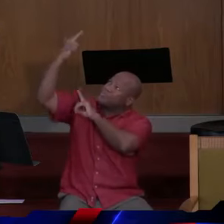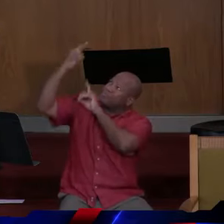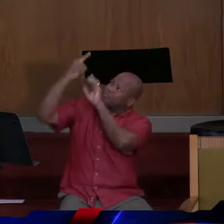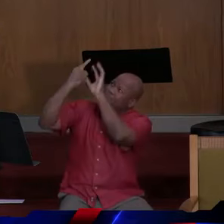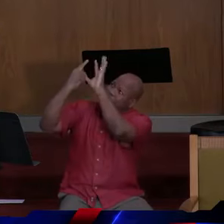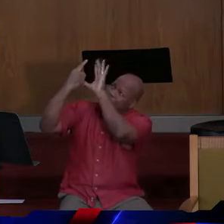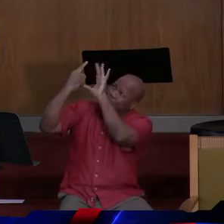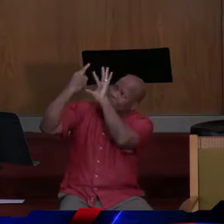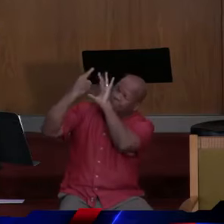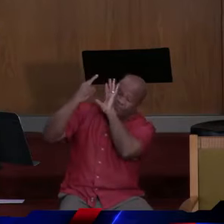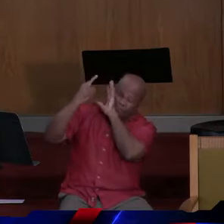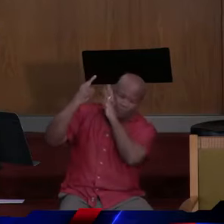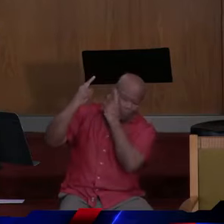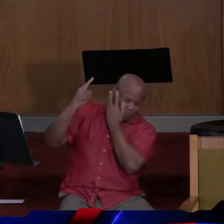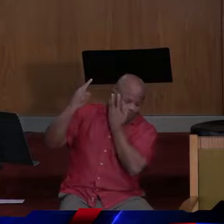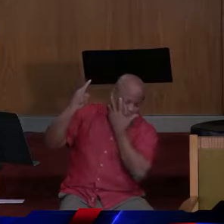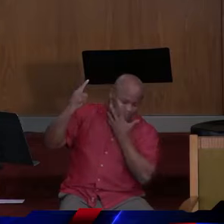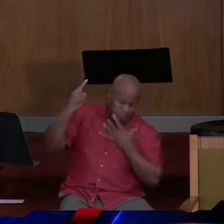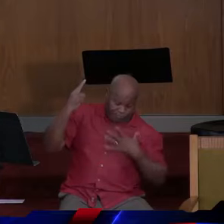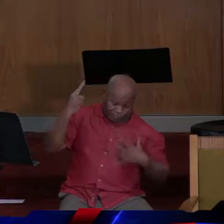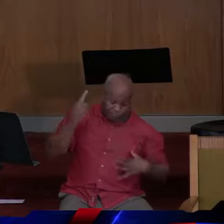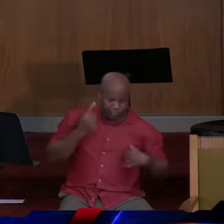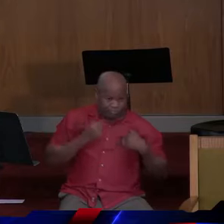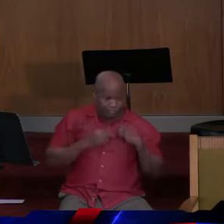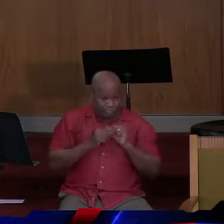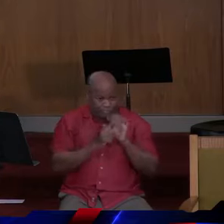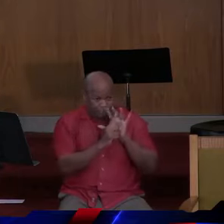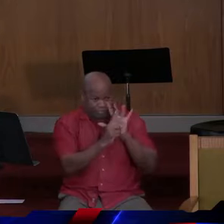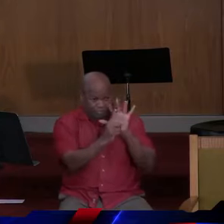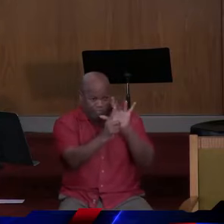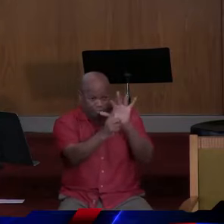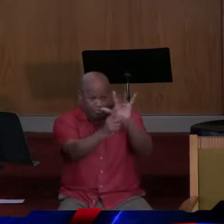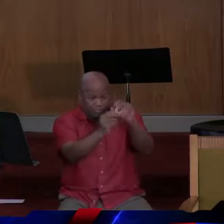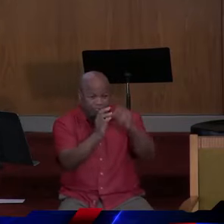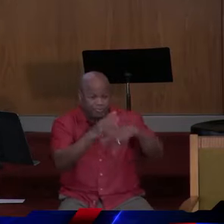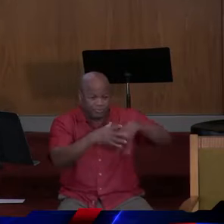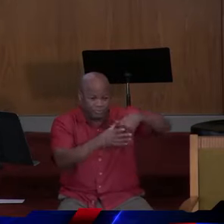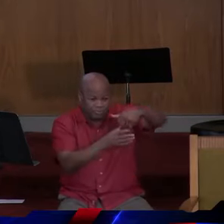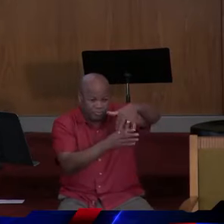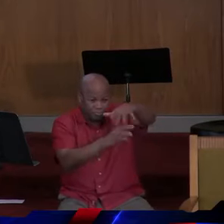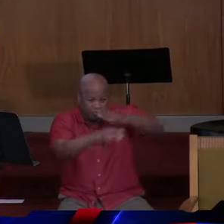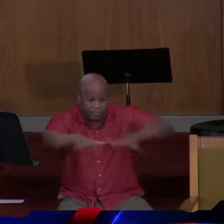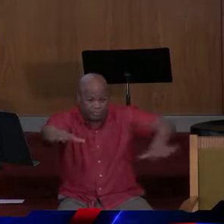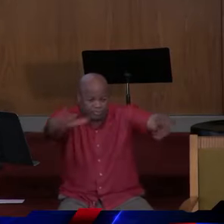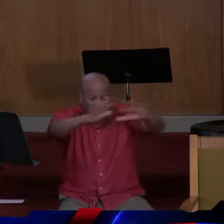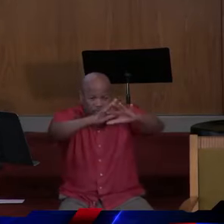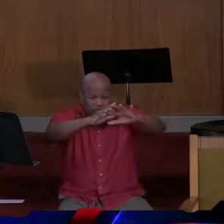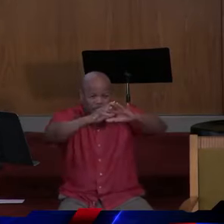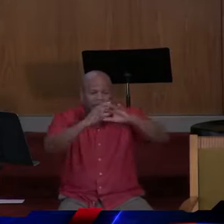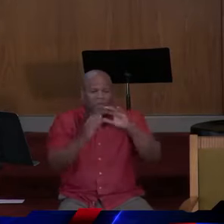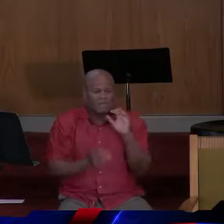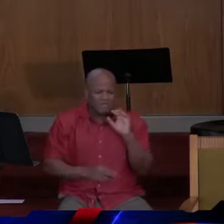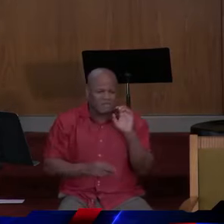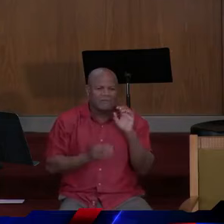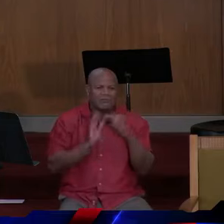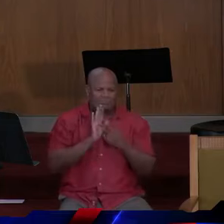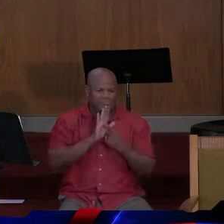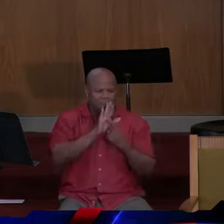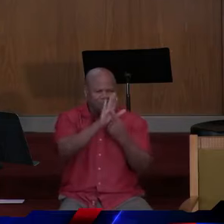you up. Won't he do it? Yes, sir. Won't he do it? Illumination comes from being in his presence.